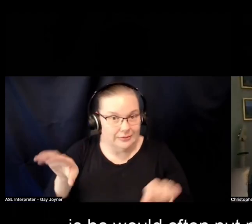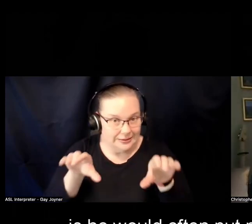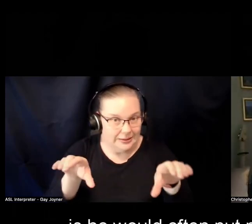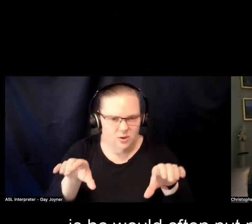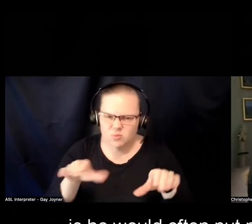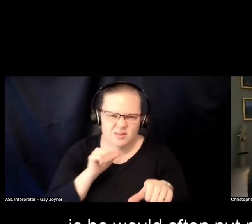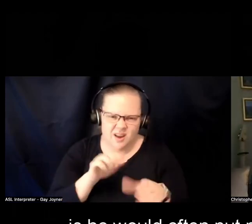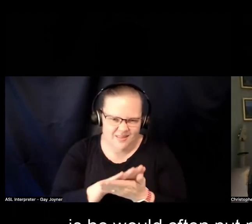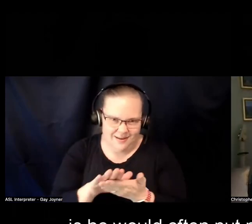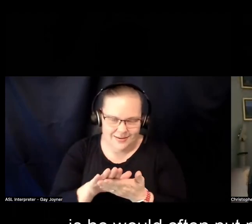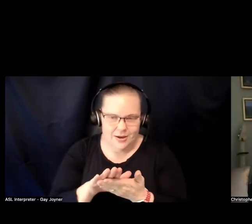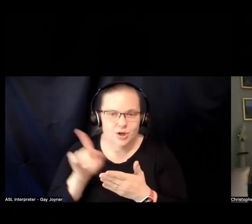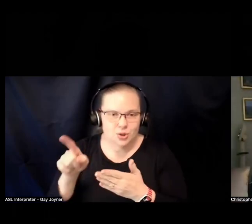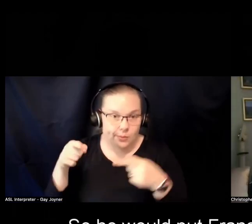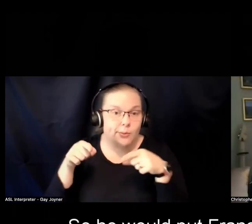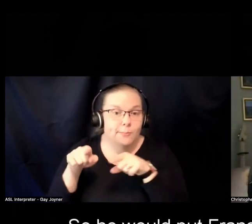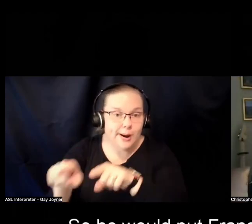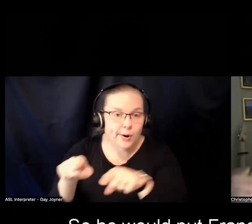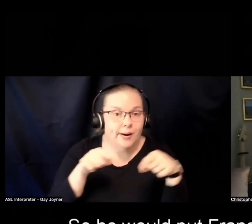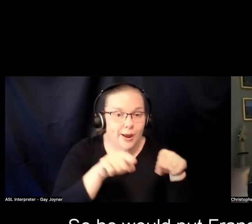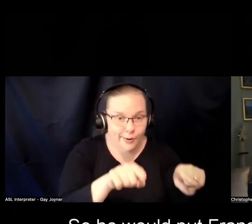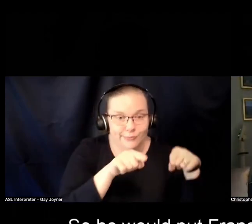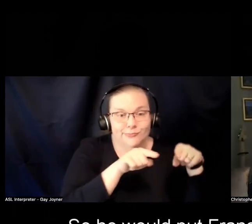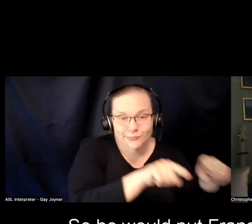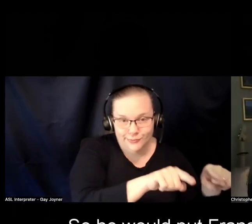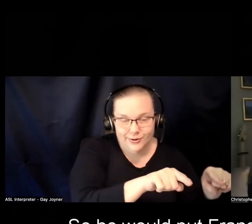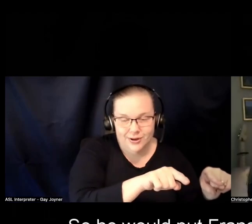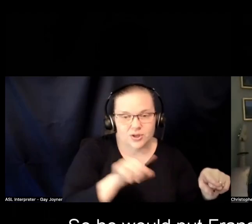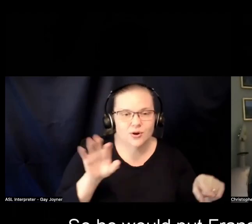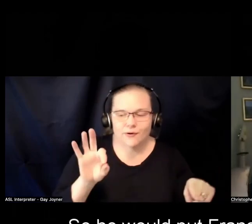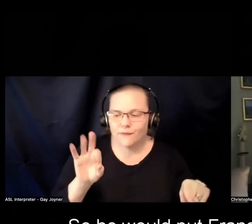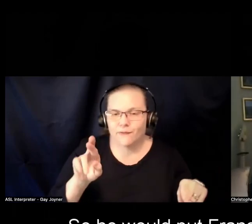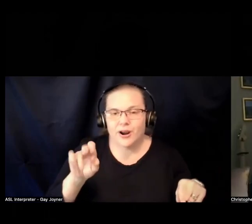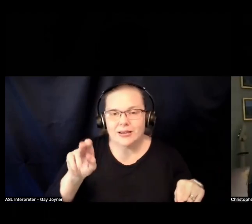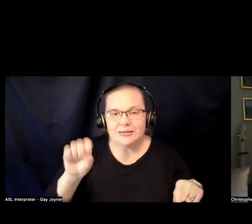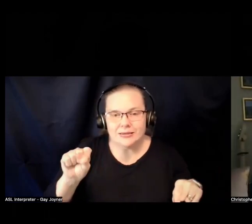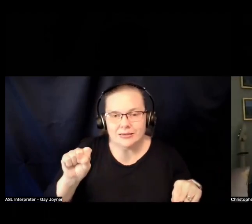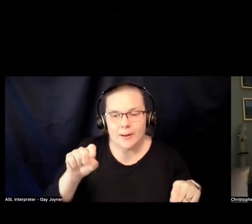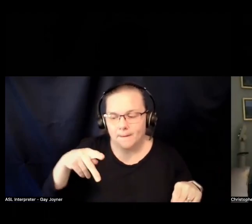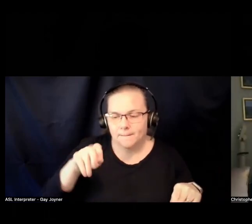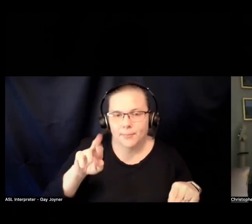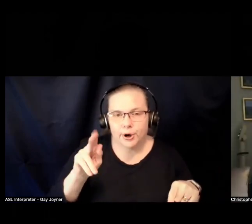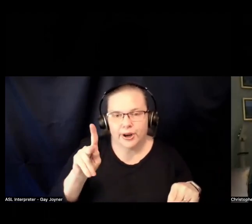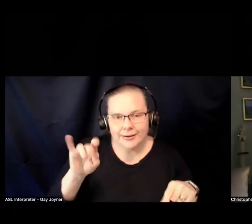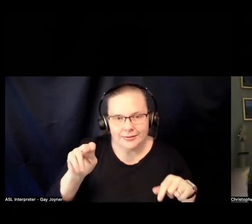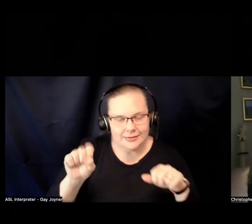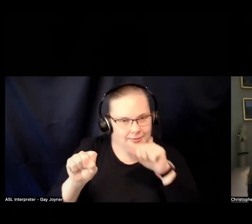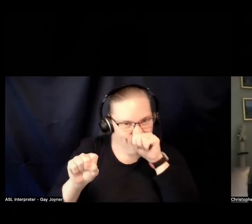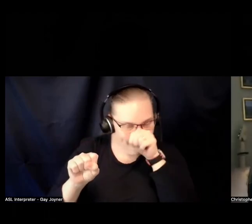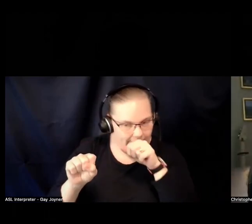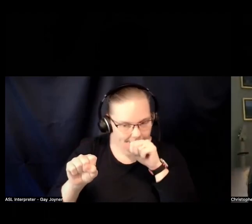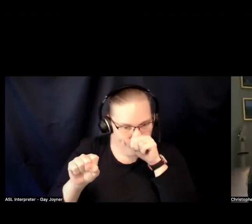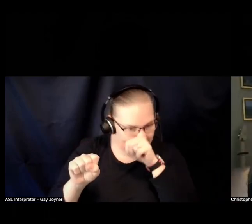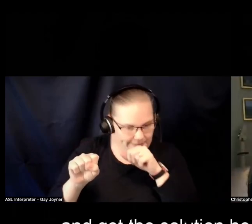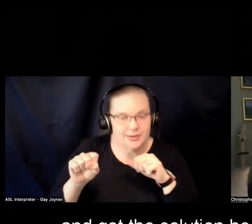often put people on parallel tracks. So he would, put Frances Perkins on the same job as, say, Anna Rosenberg, and